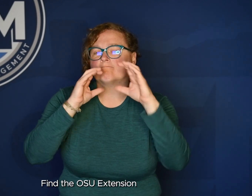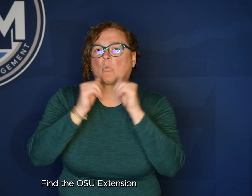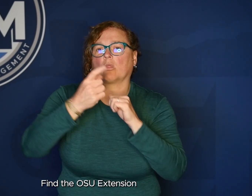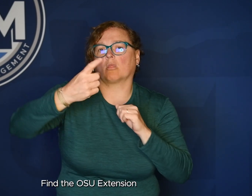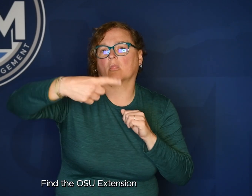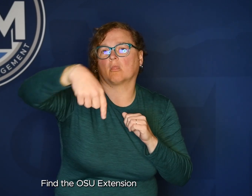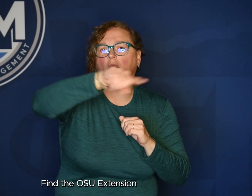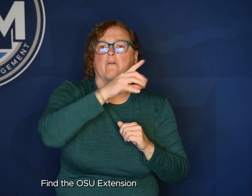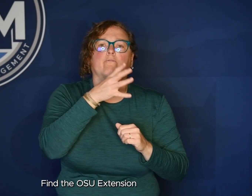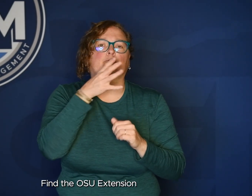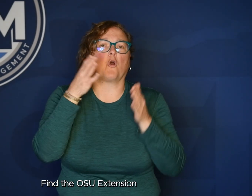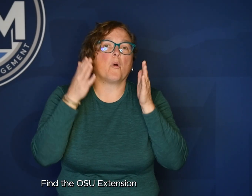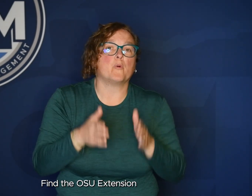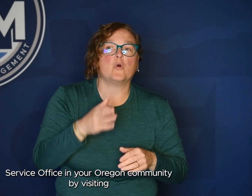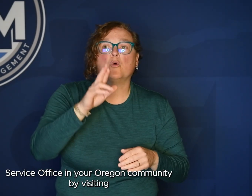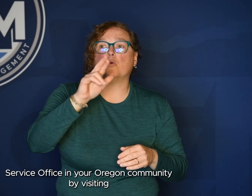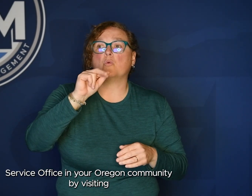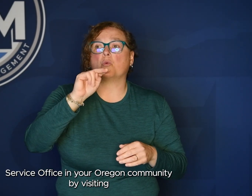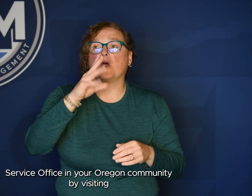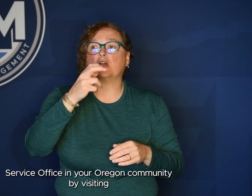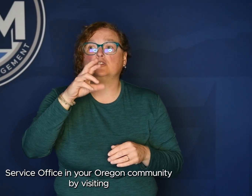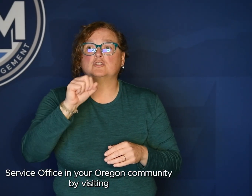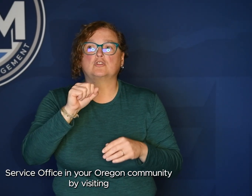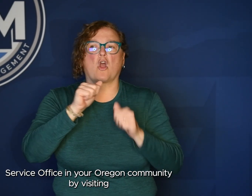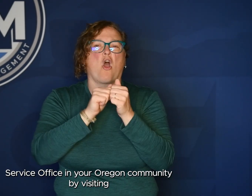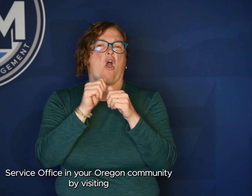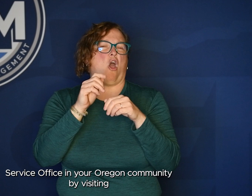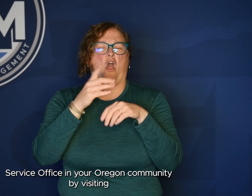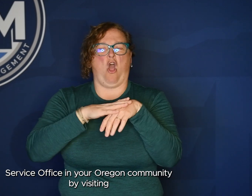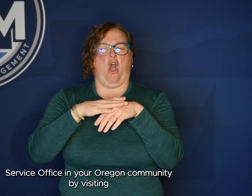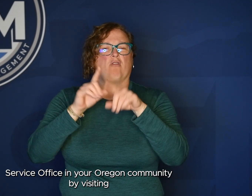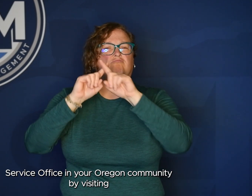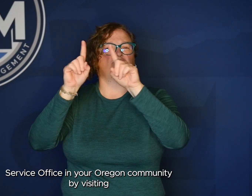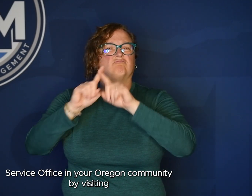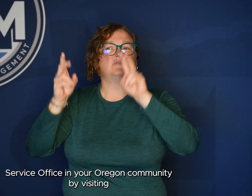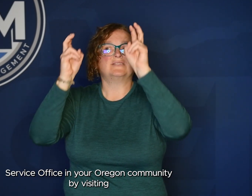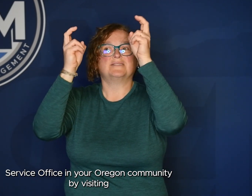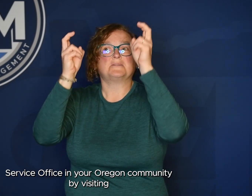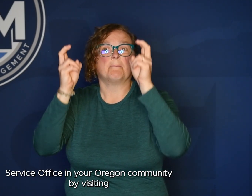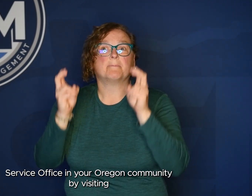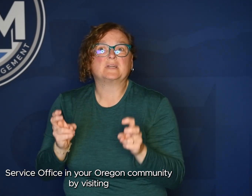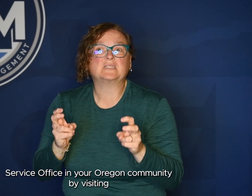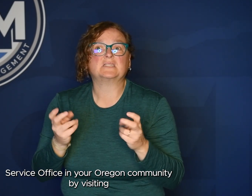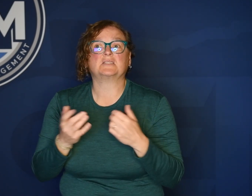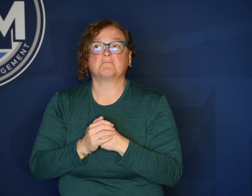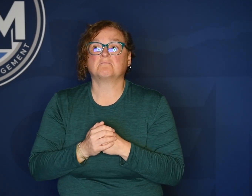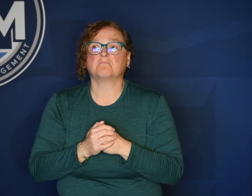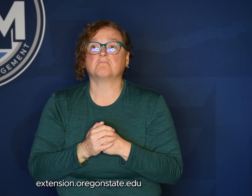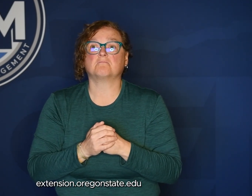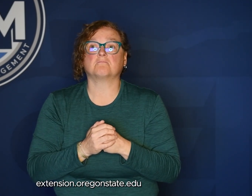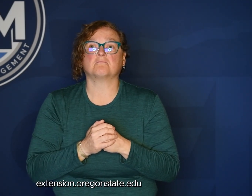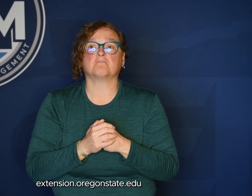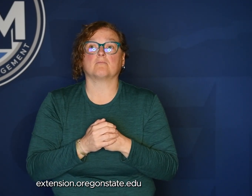Find the OSU Extension Service office in your Oregon community by visiting